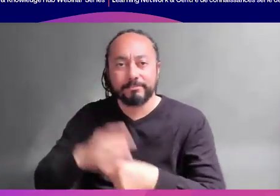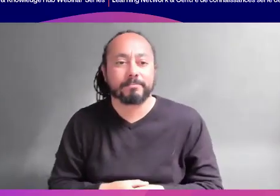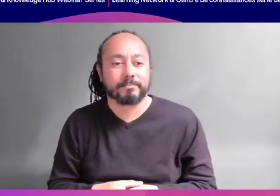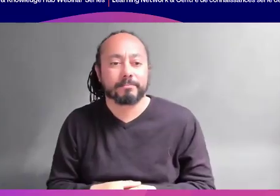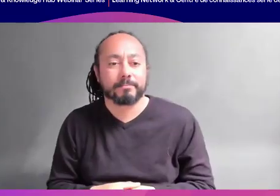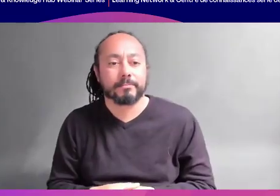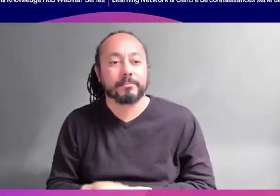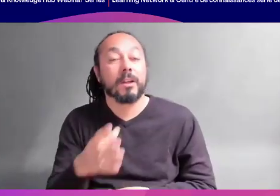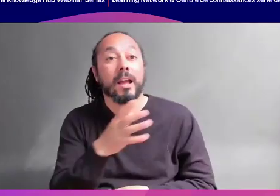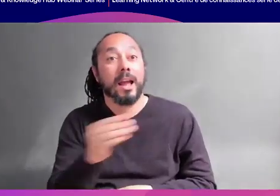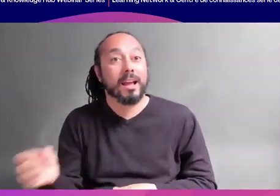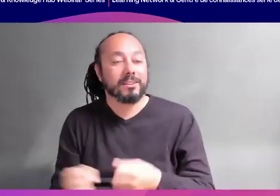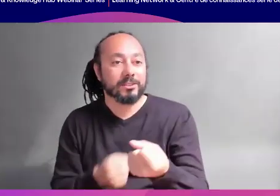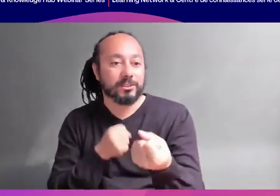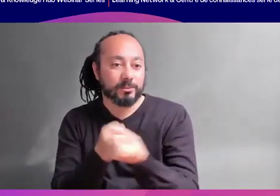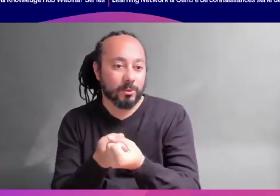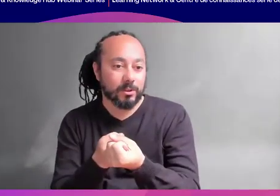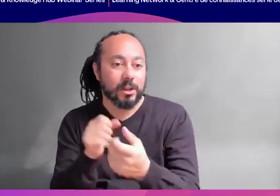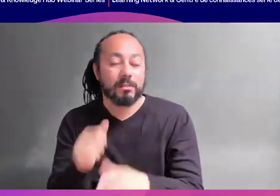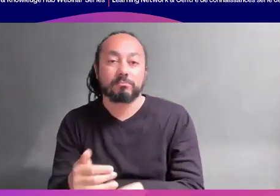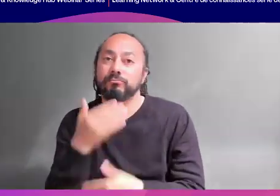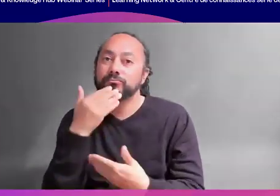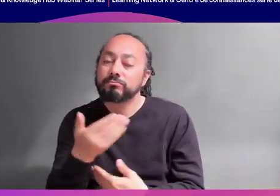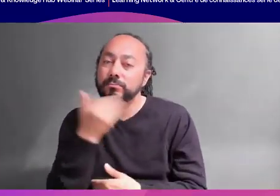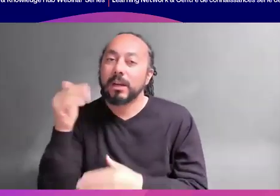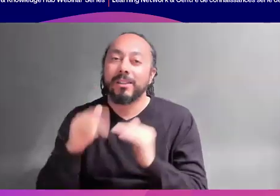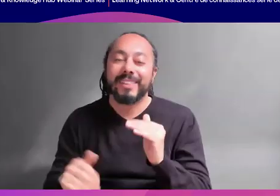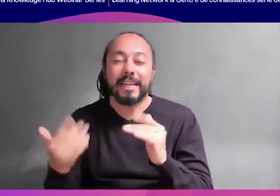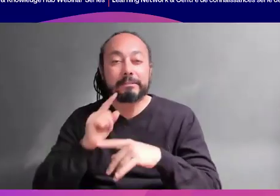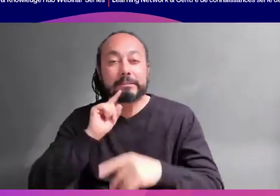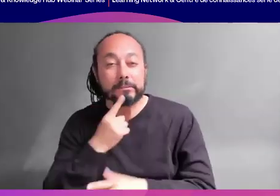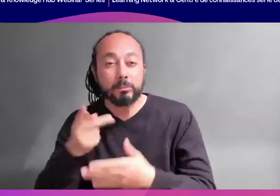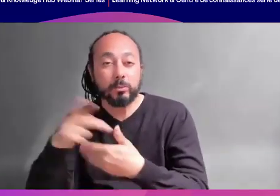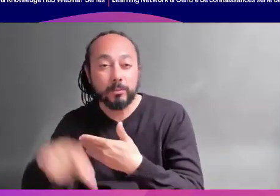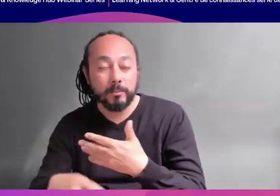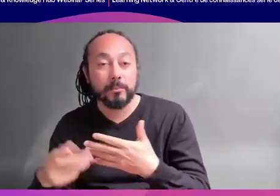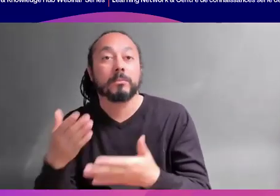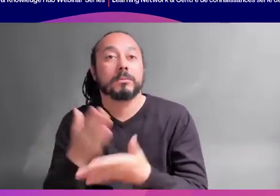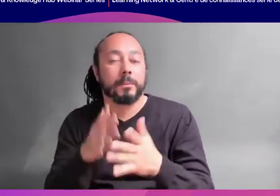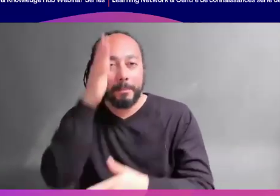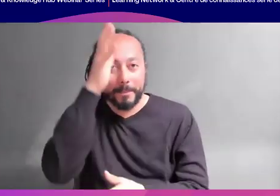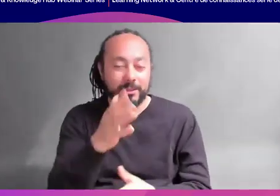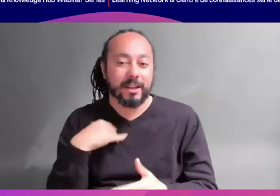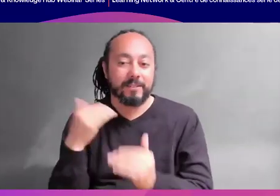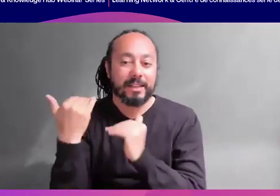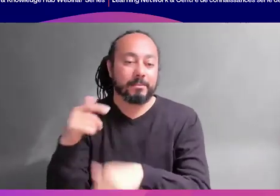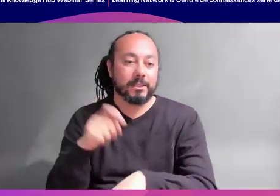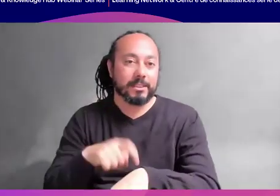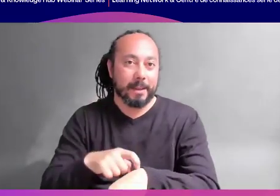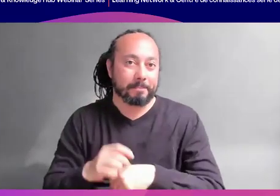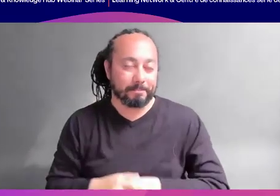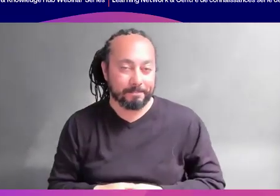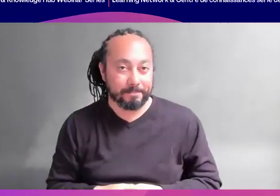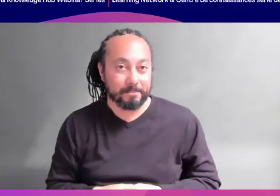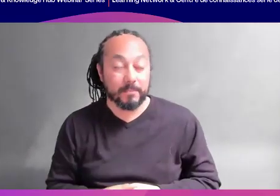just-in-time support, which works better than intense programming for many parents who have limited time. Tech can also